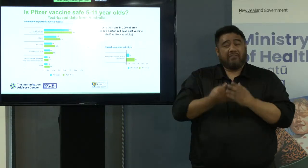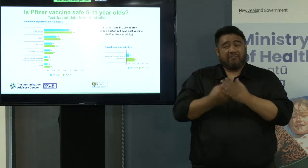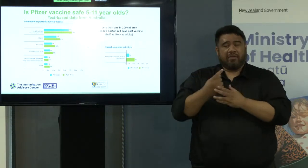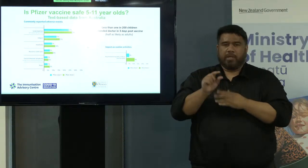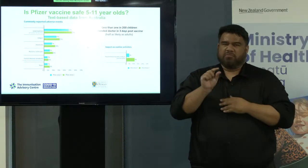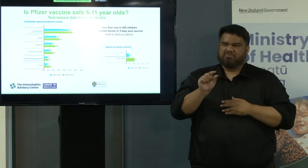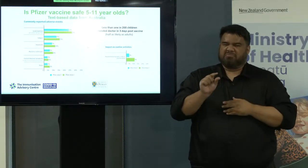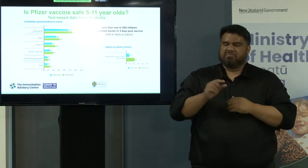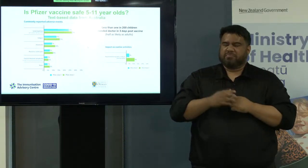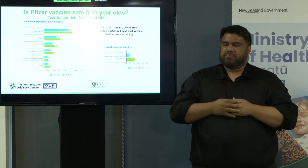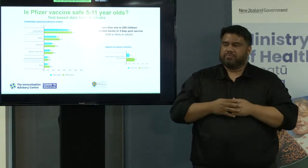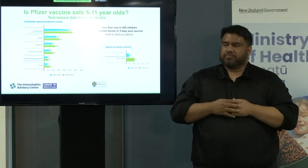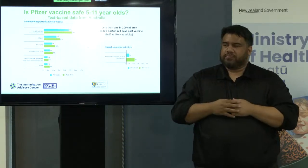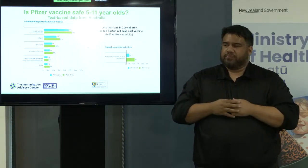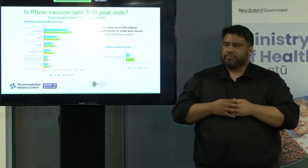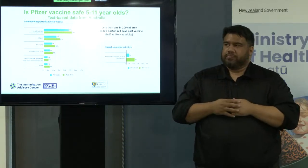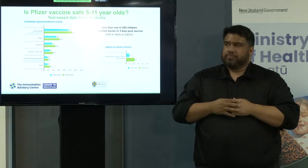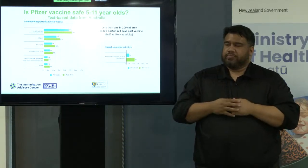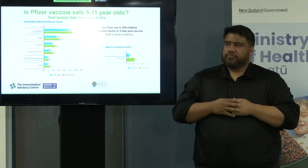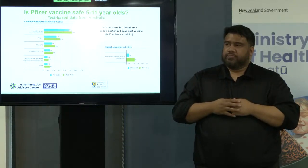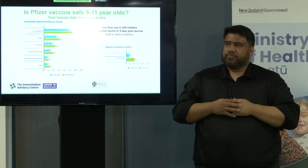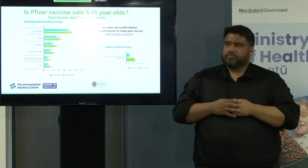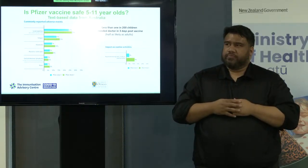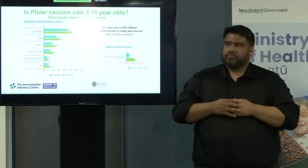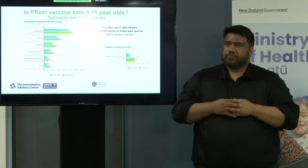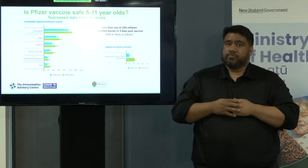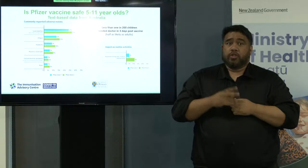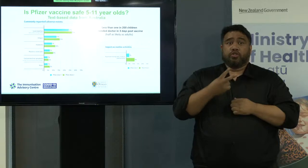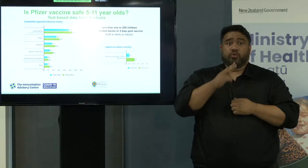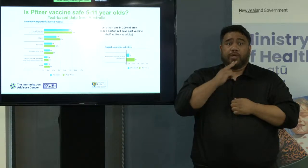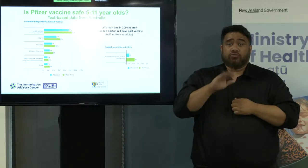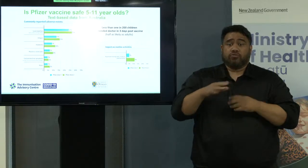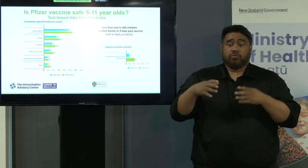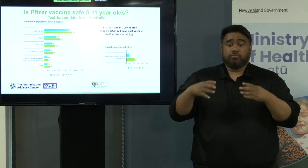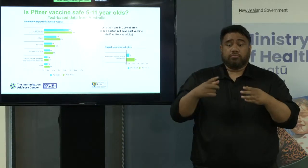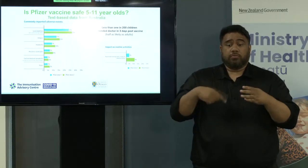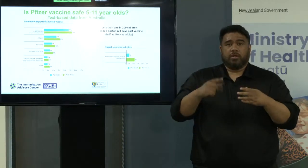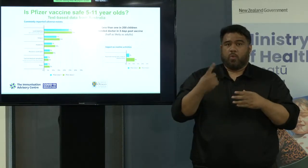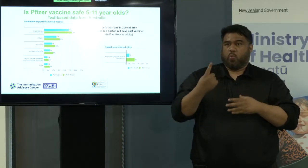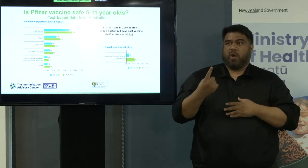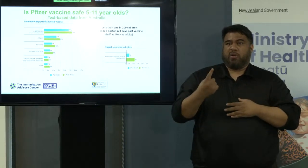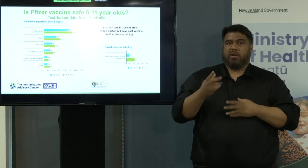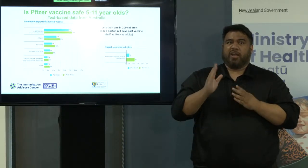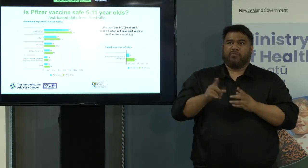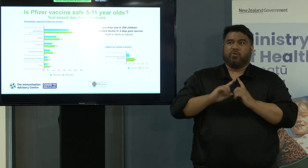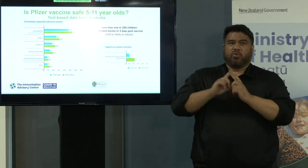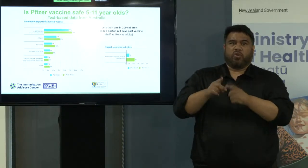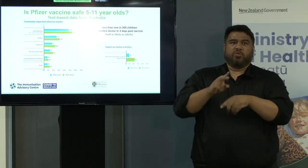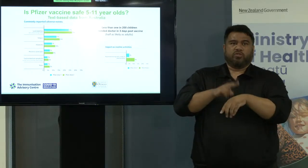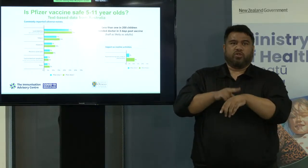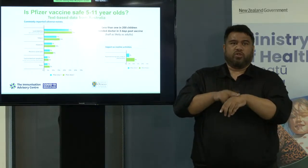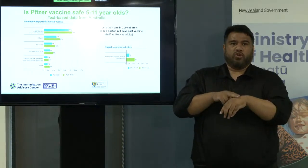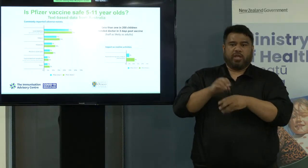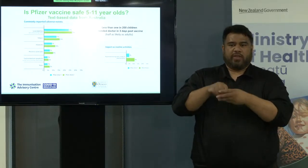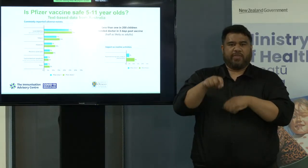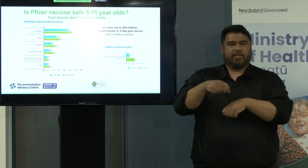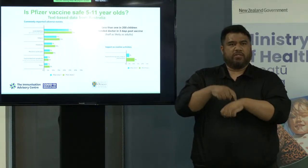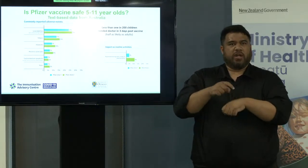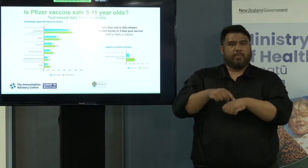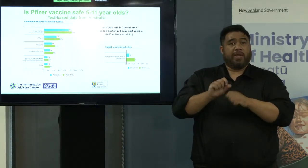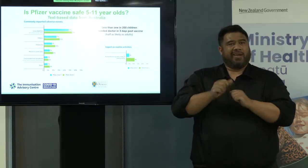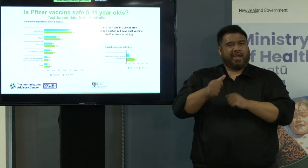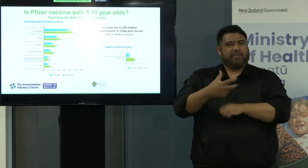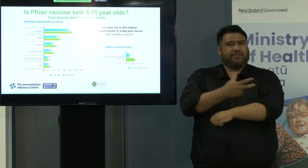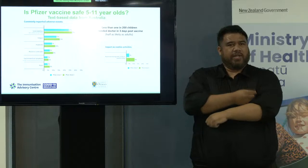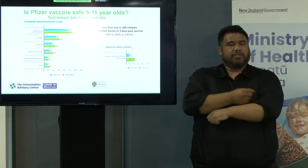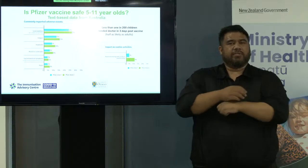importantly, less than 1 in 200 children actually needed to go and see a doctor in the 3 days post-vaccination,